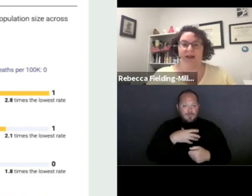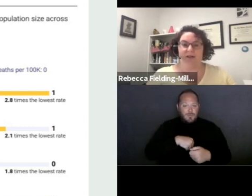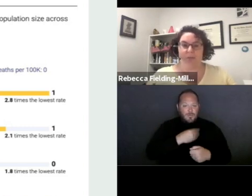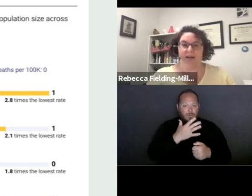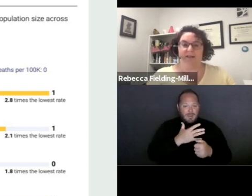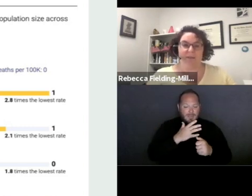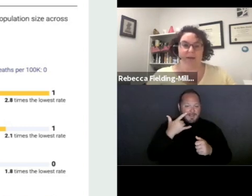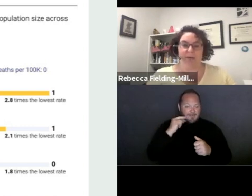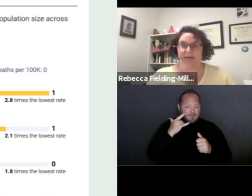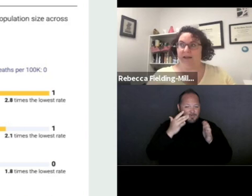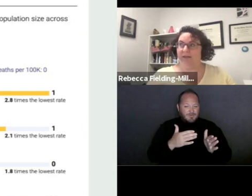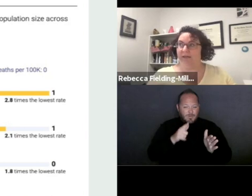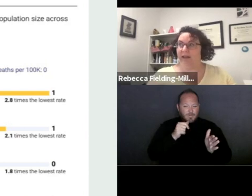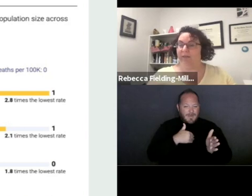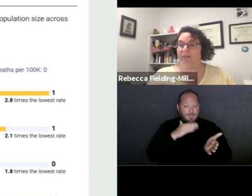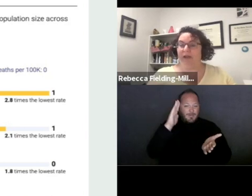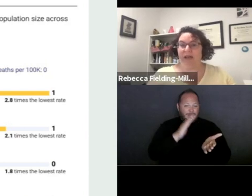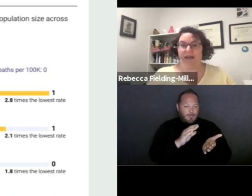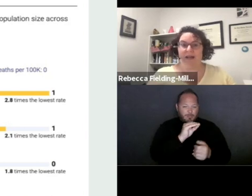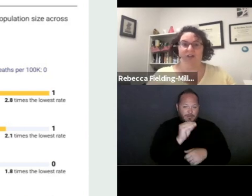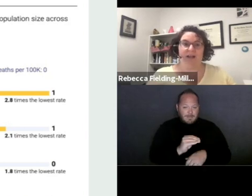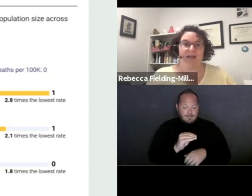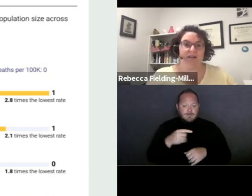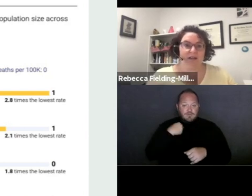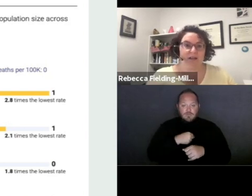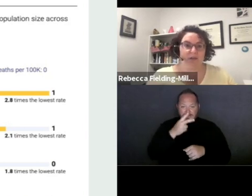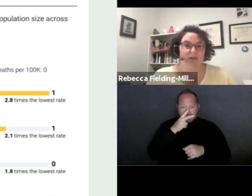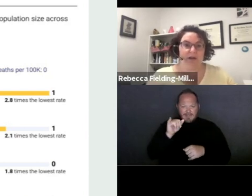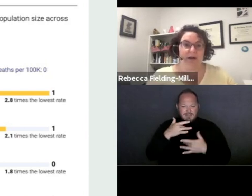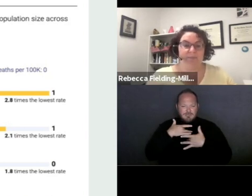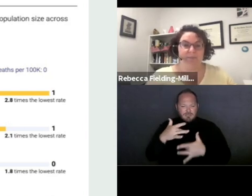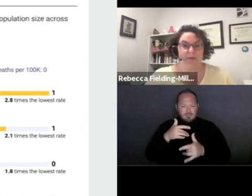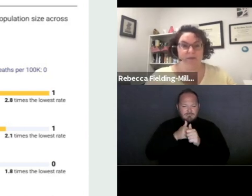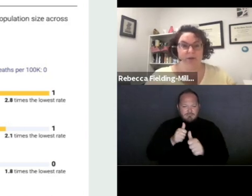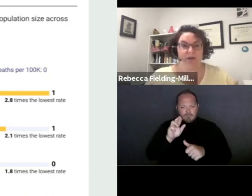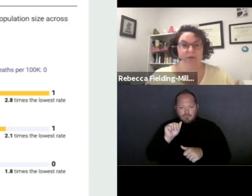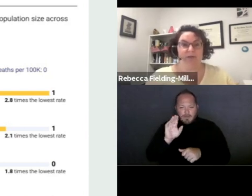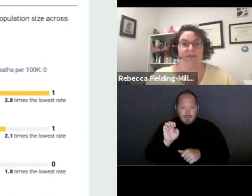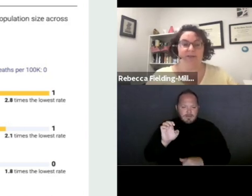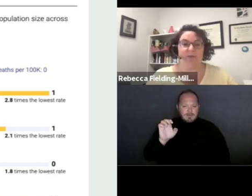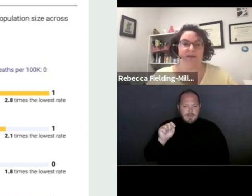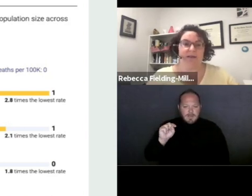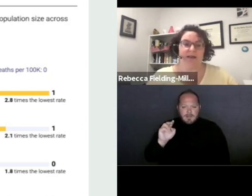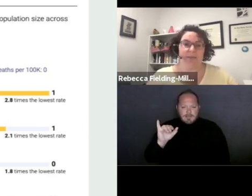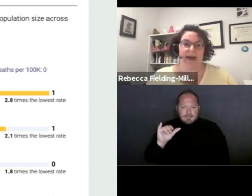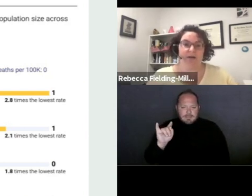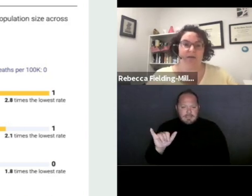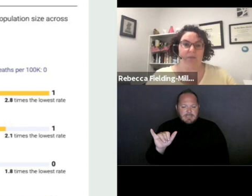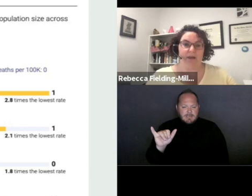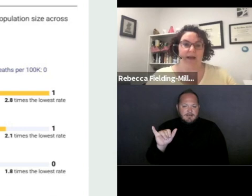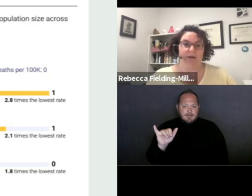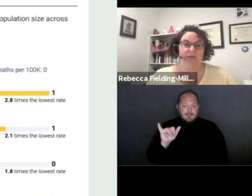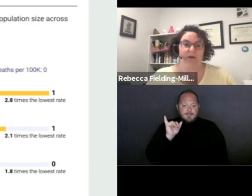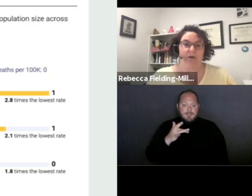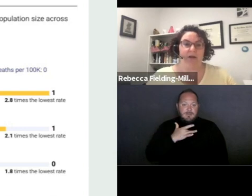this trend of risk by race and ethnicity. And that trend continues for death too. We see the same